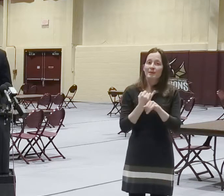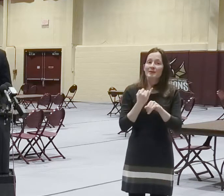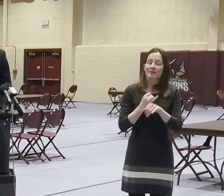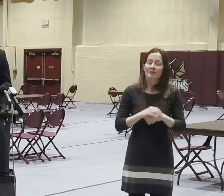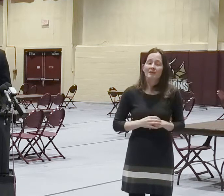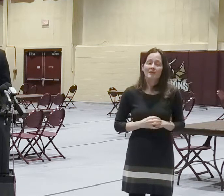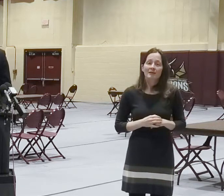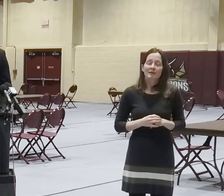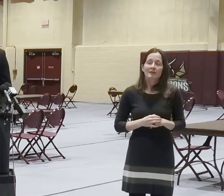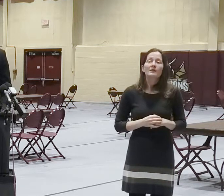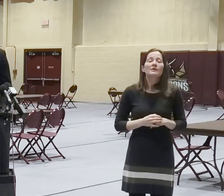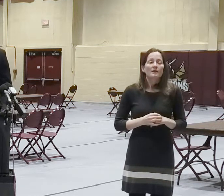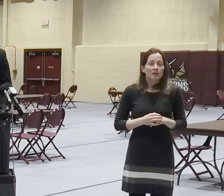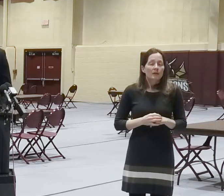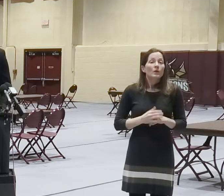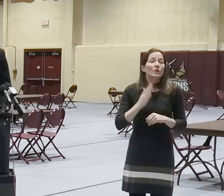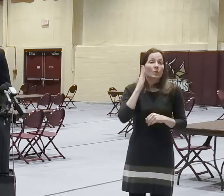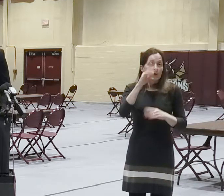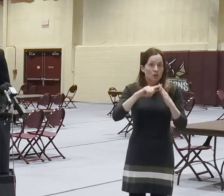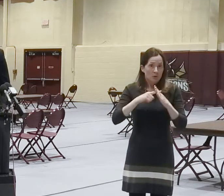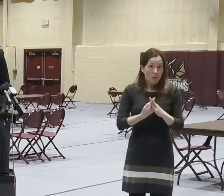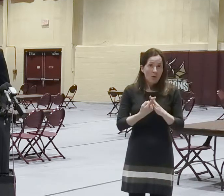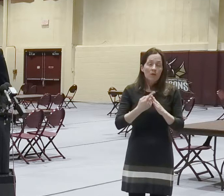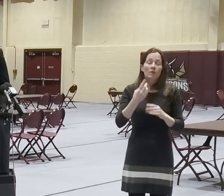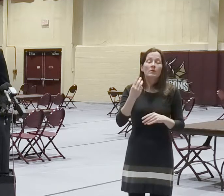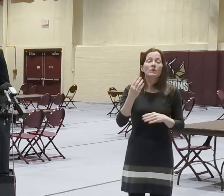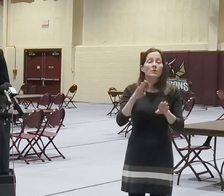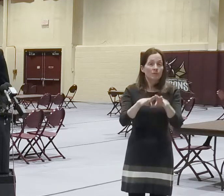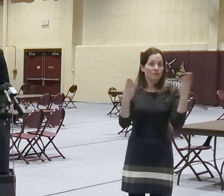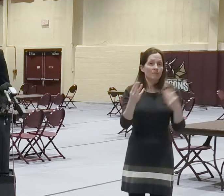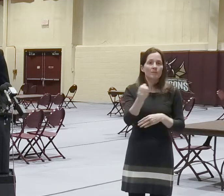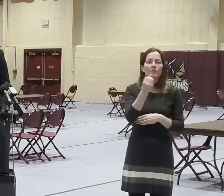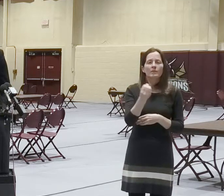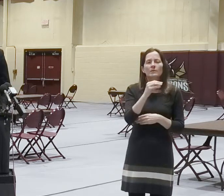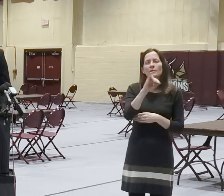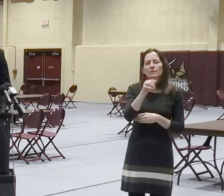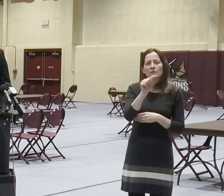begin operating Monday, January 25th.